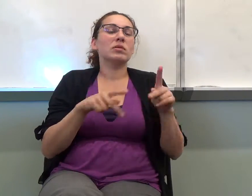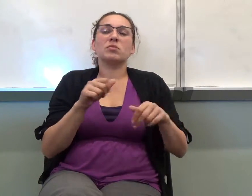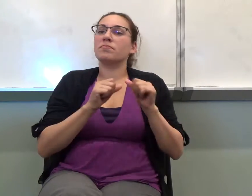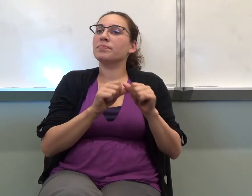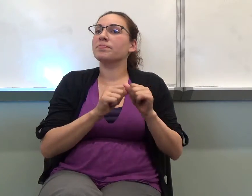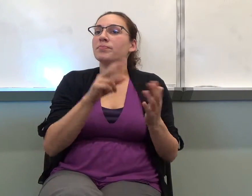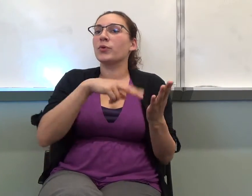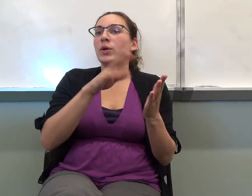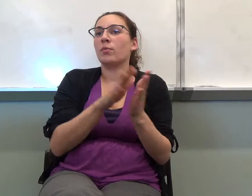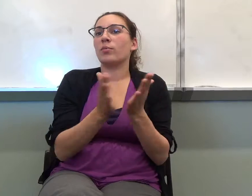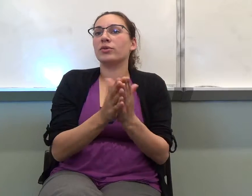Anything else?